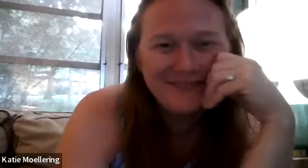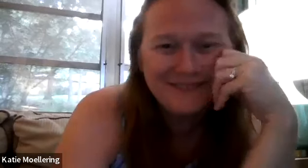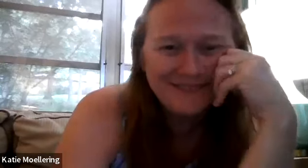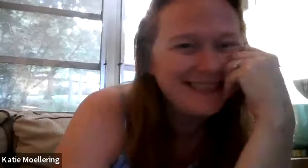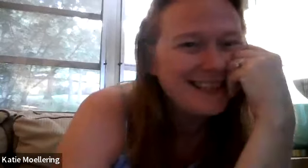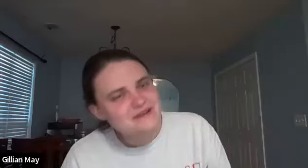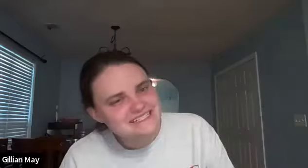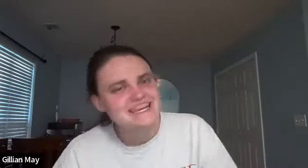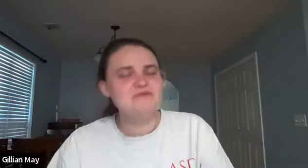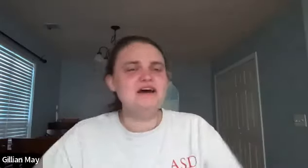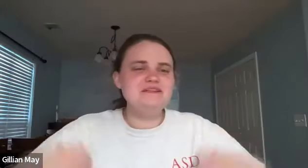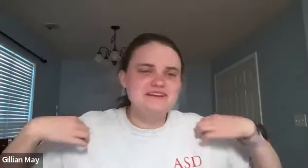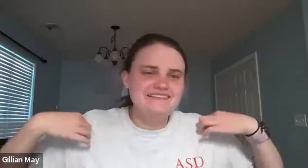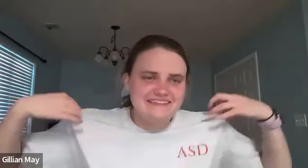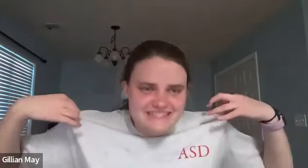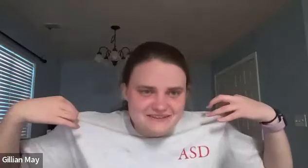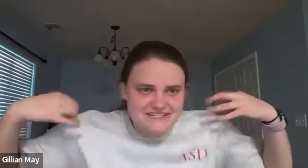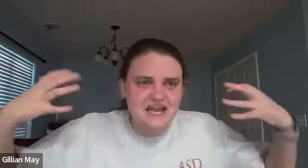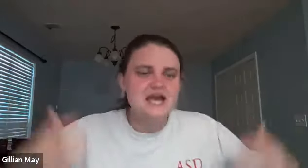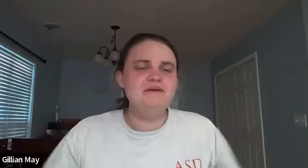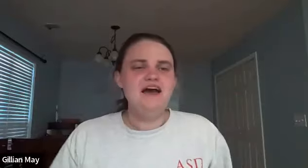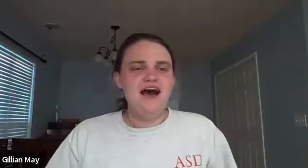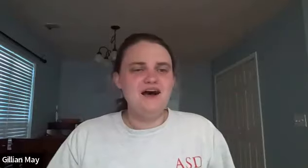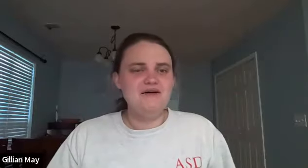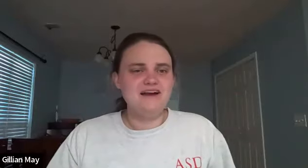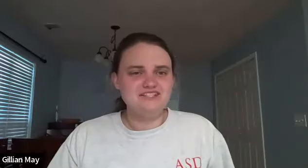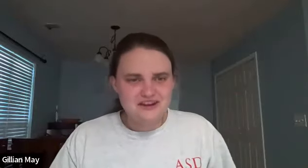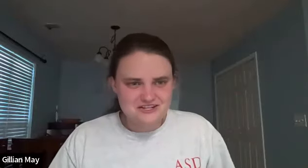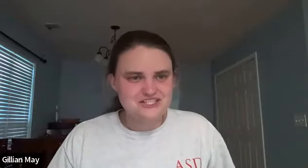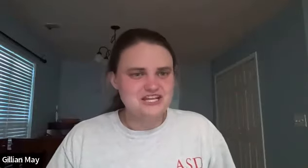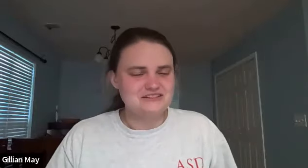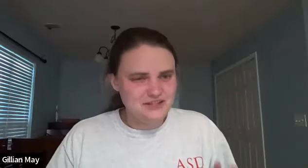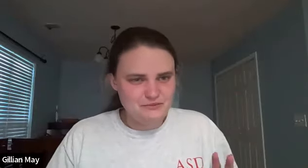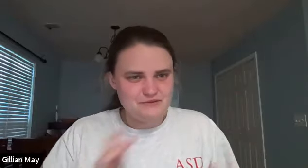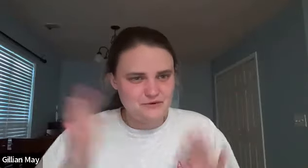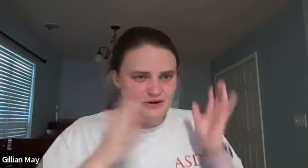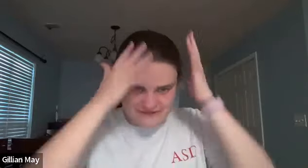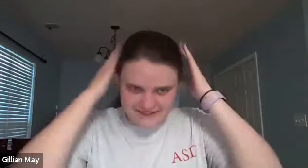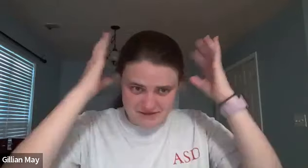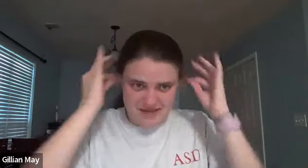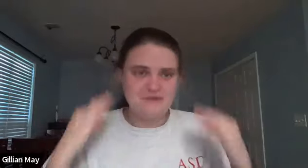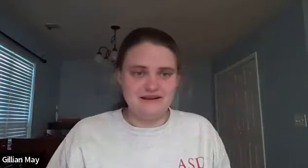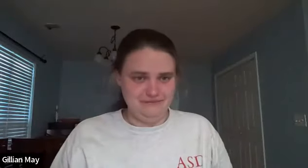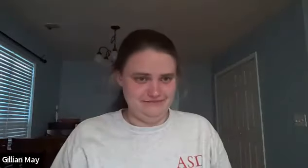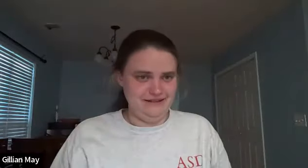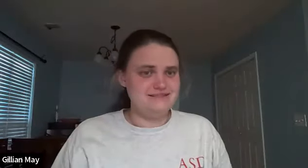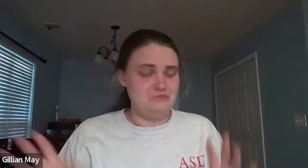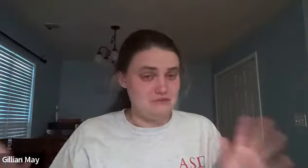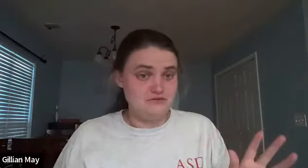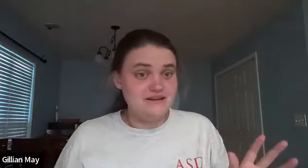I will not be sweaty. I will not be looking like this every time. I try to usually change a little bit before I fix up my hair, but like I said, I was running